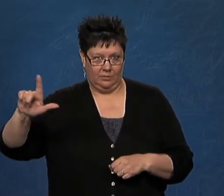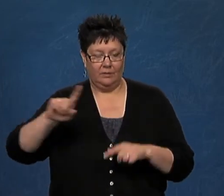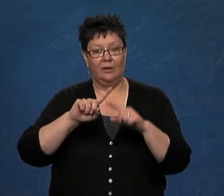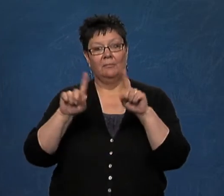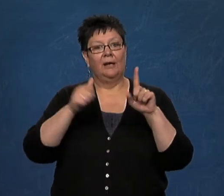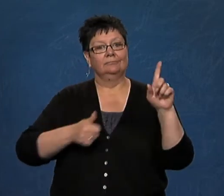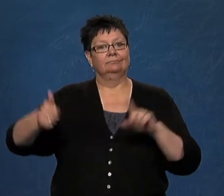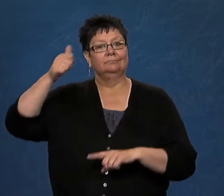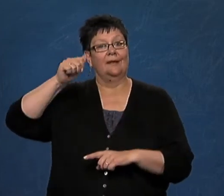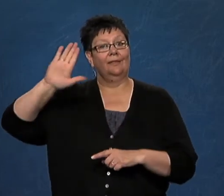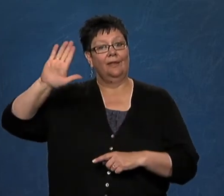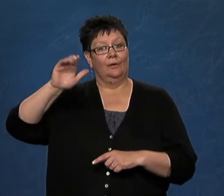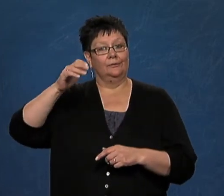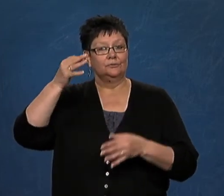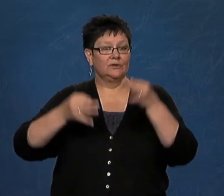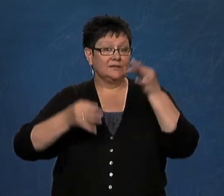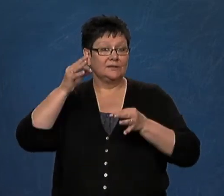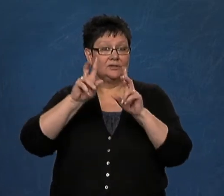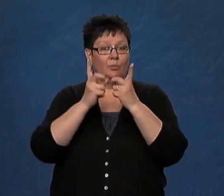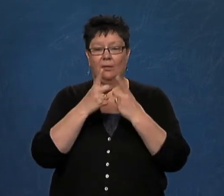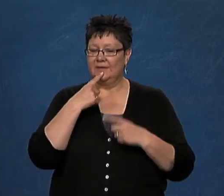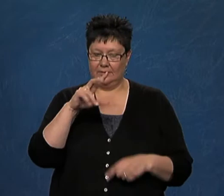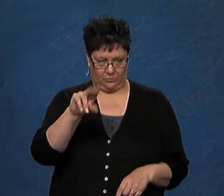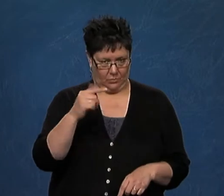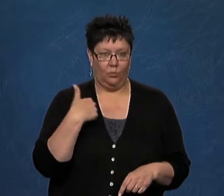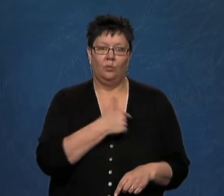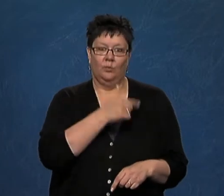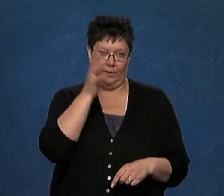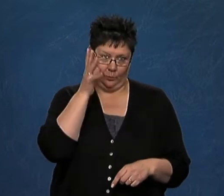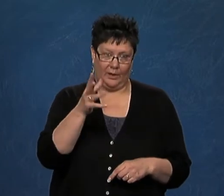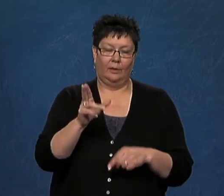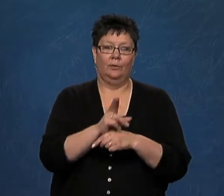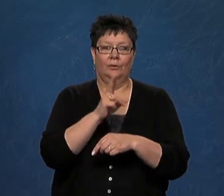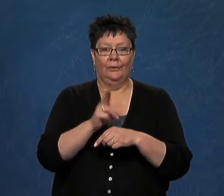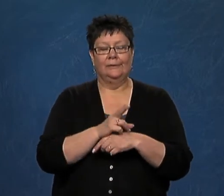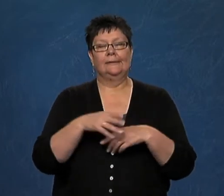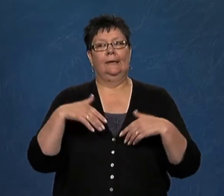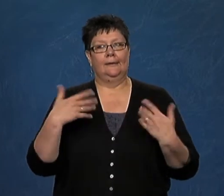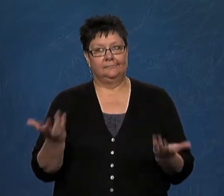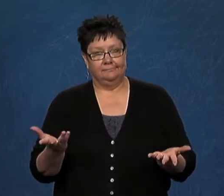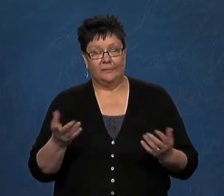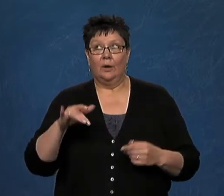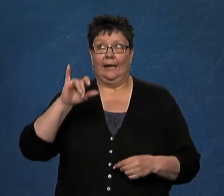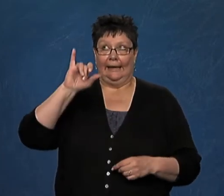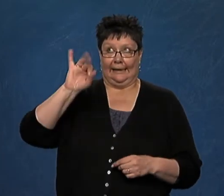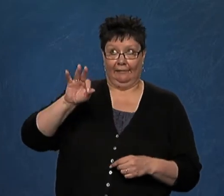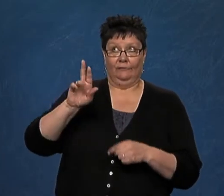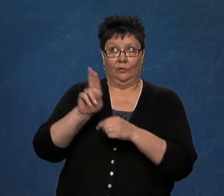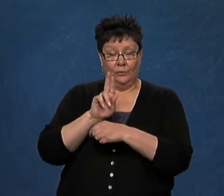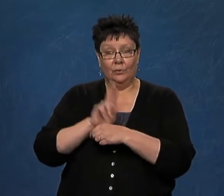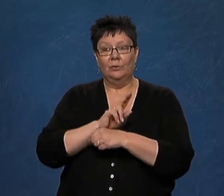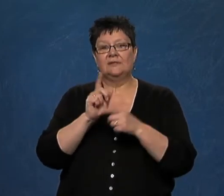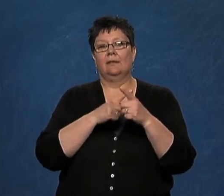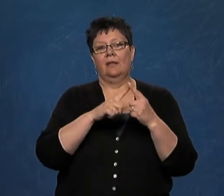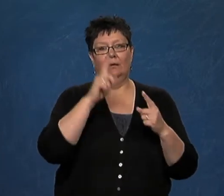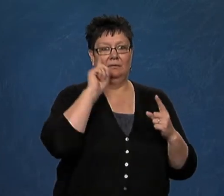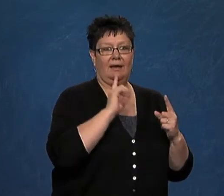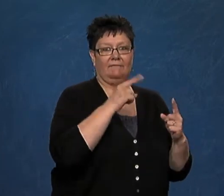And first, they said not to use VRI at all. But the Superior Court said that we want to use this